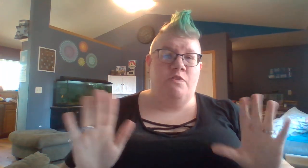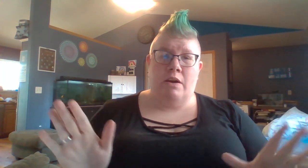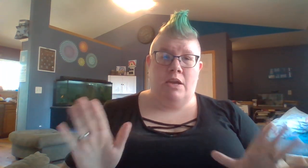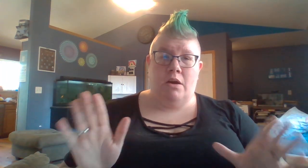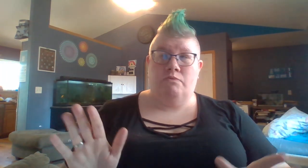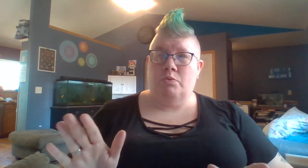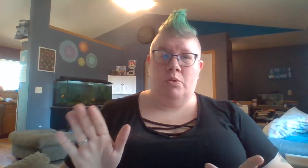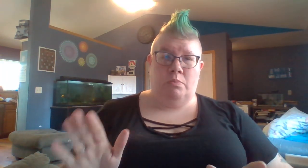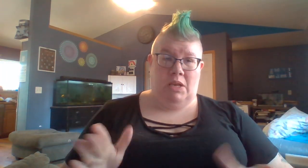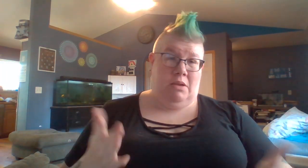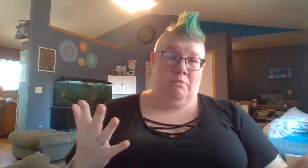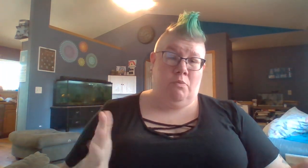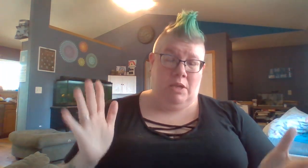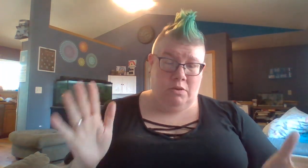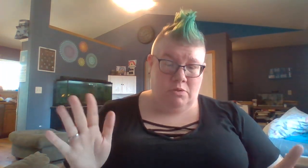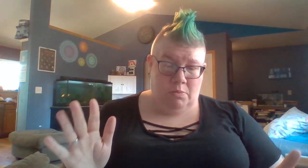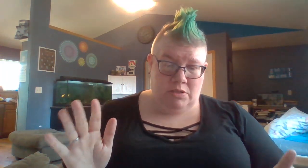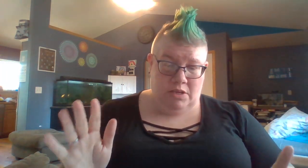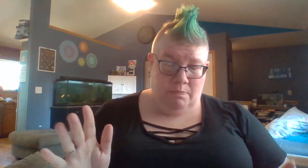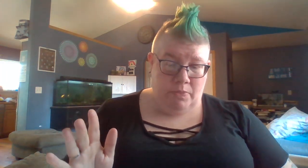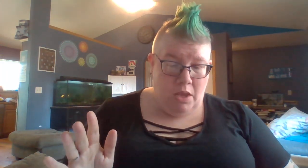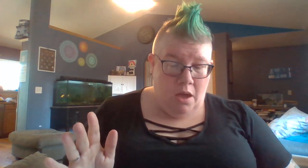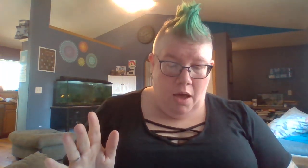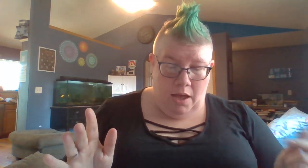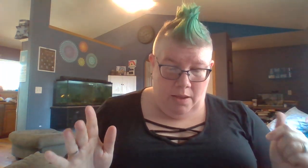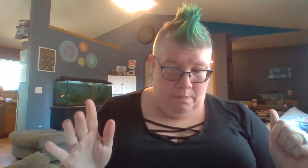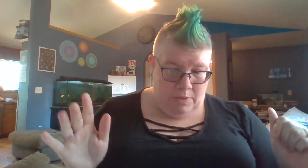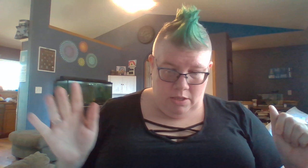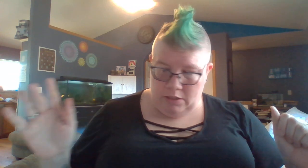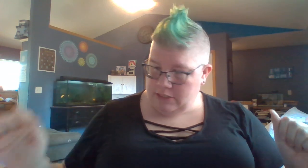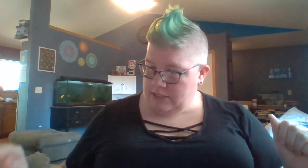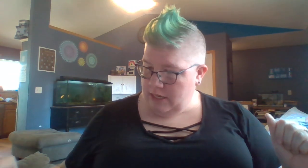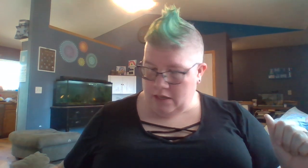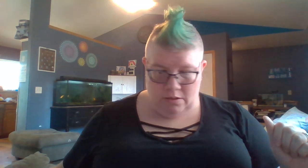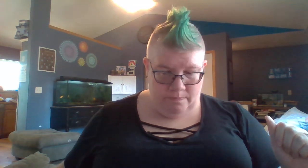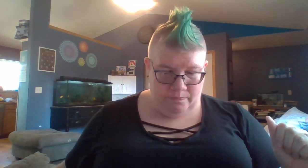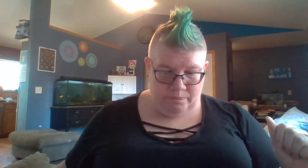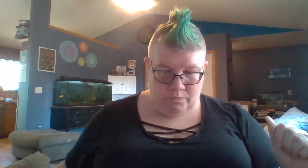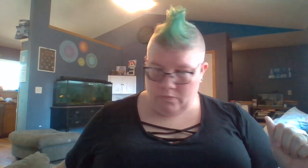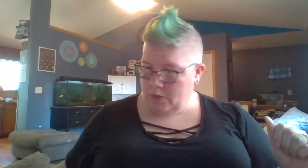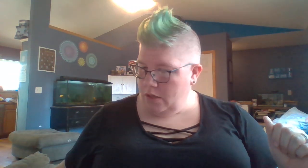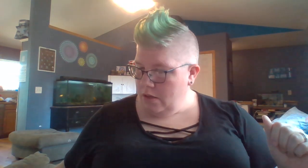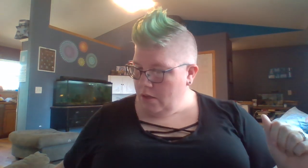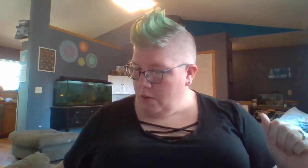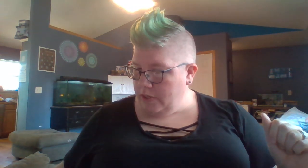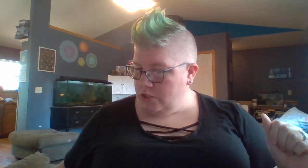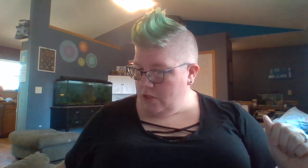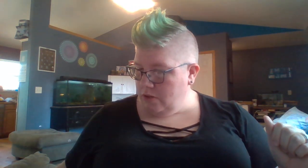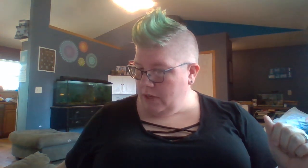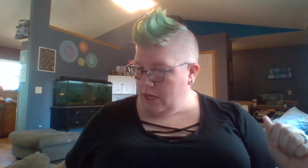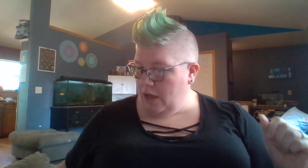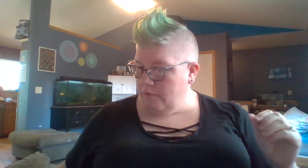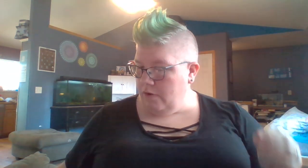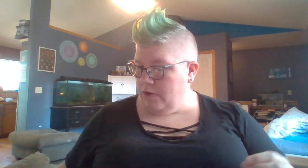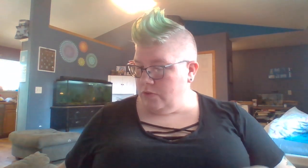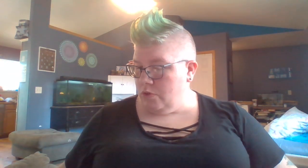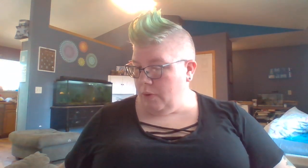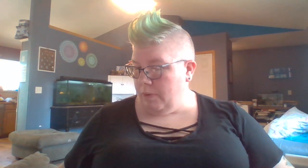very comfortable medium for me. Use them all the time. Let's see. Question 3, have you ever used your